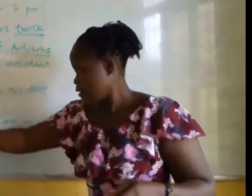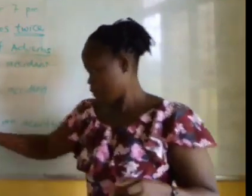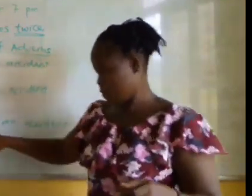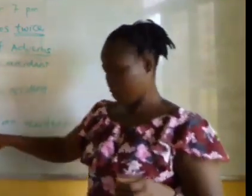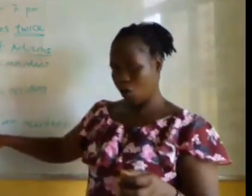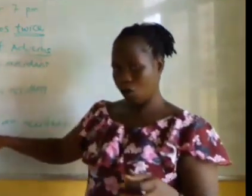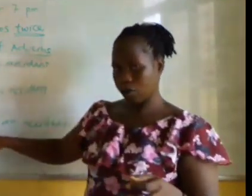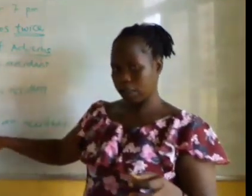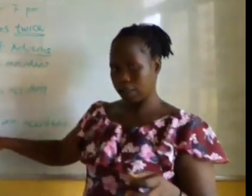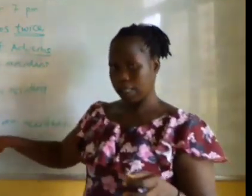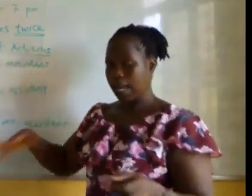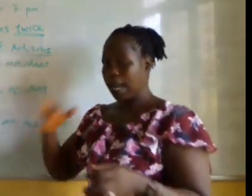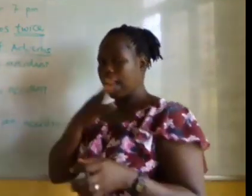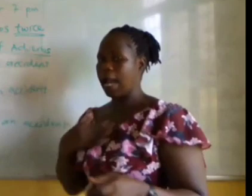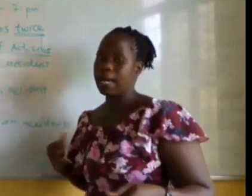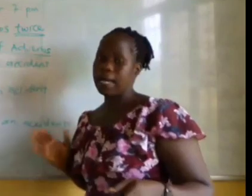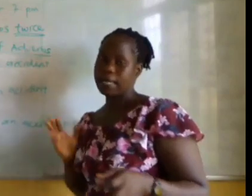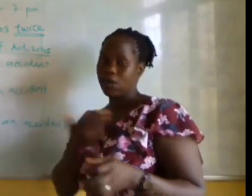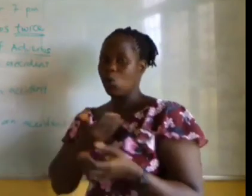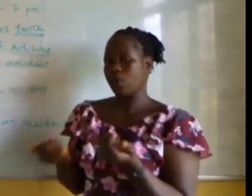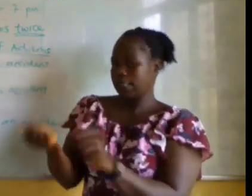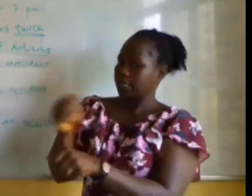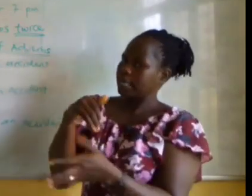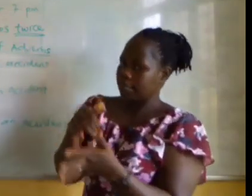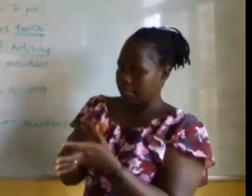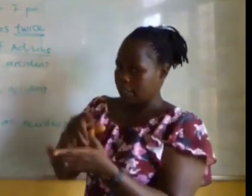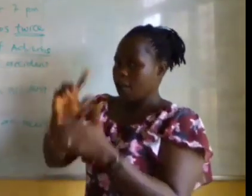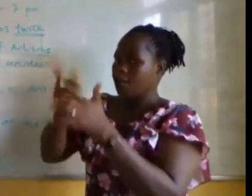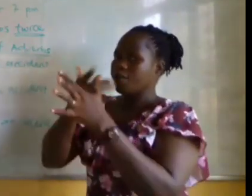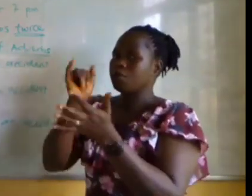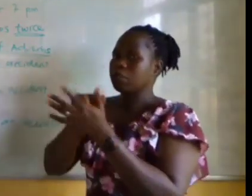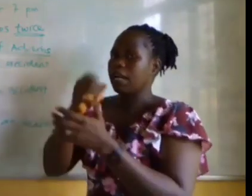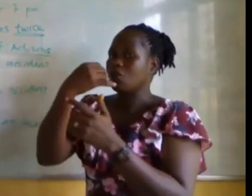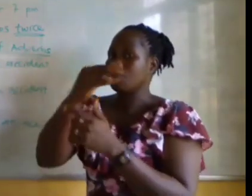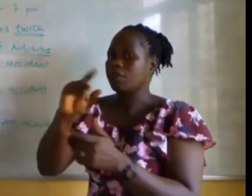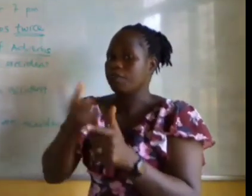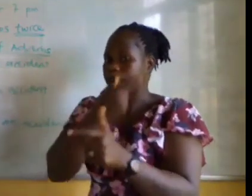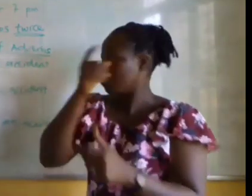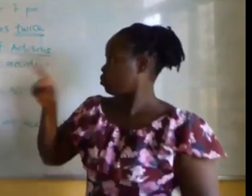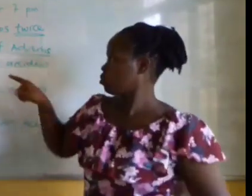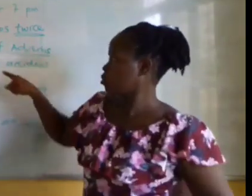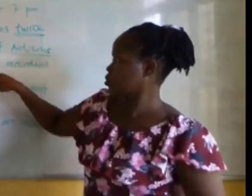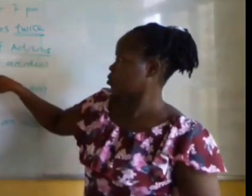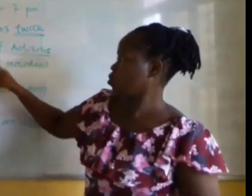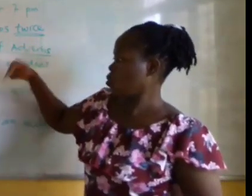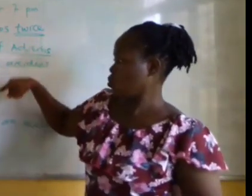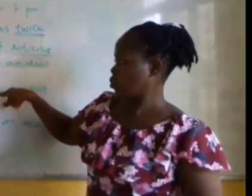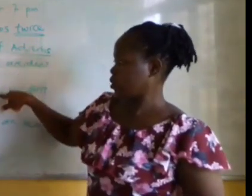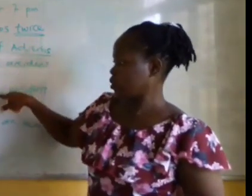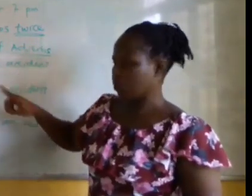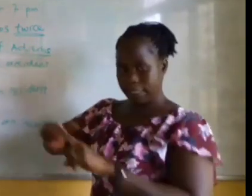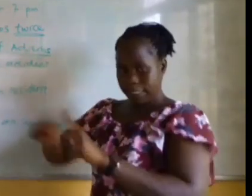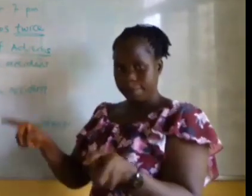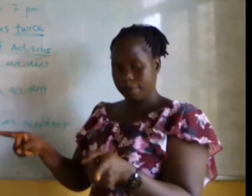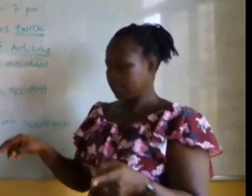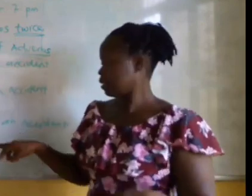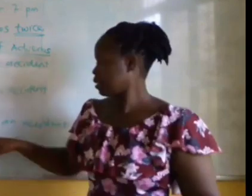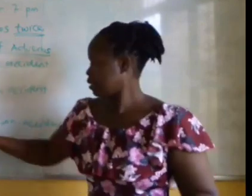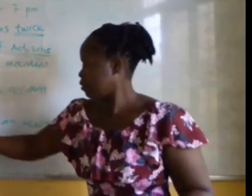restructure it. It is not the same way we structure the first sentence or the second sentence. We do